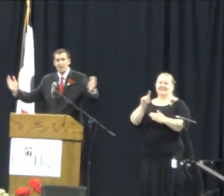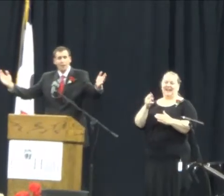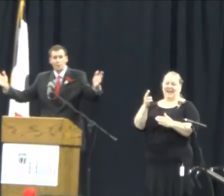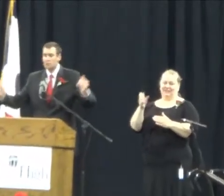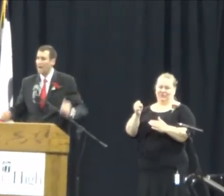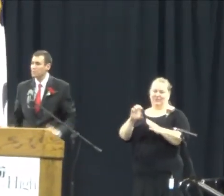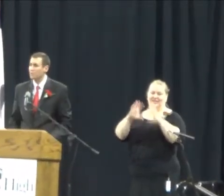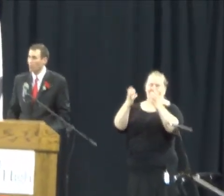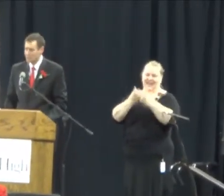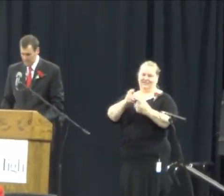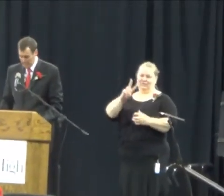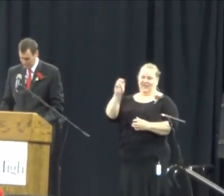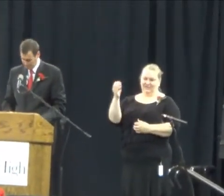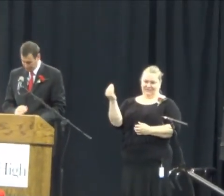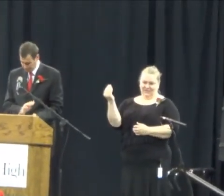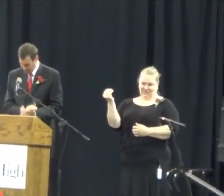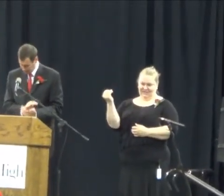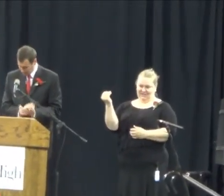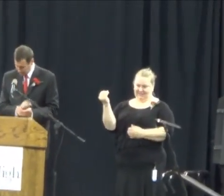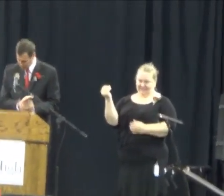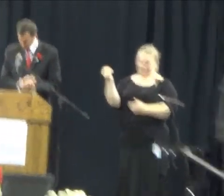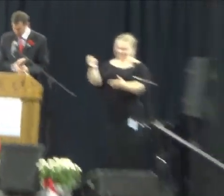Class of 2014.